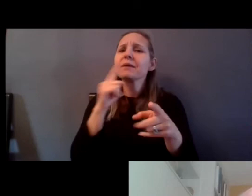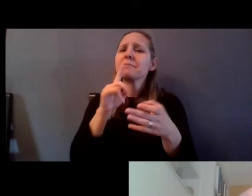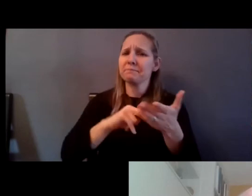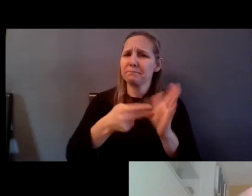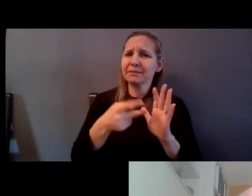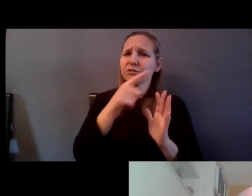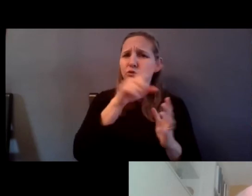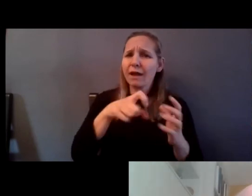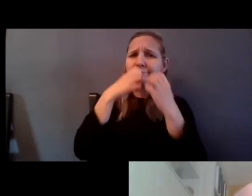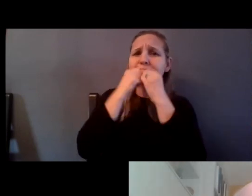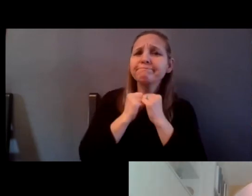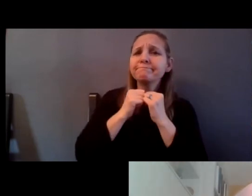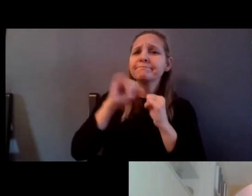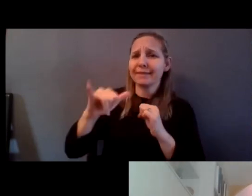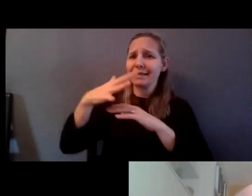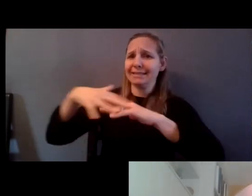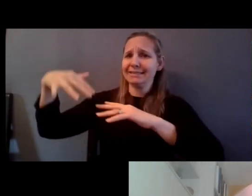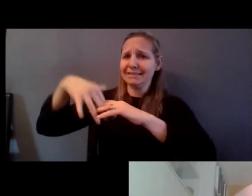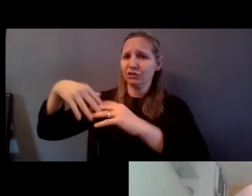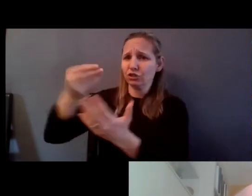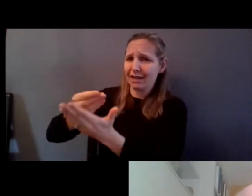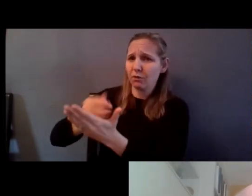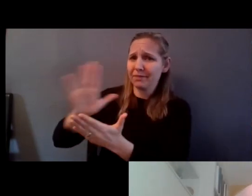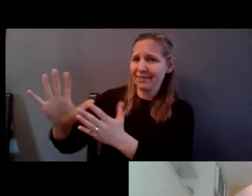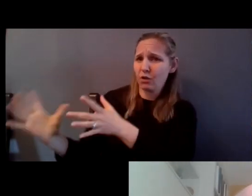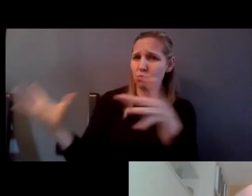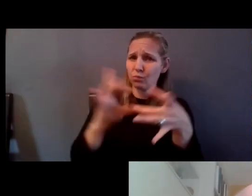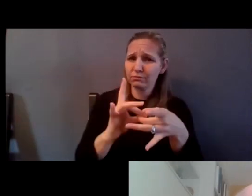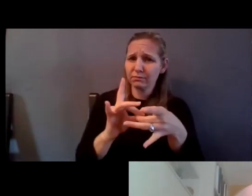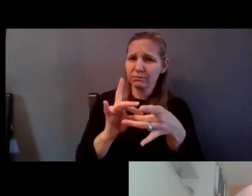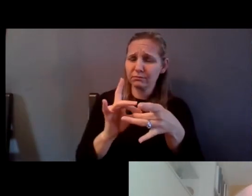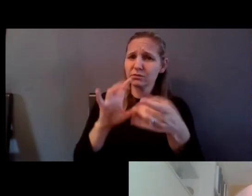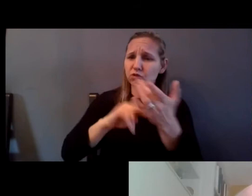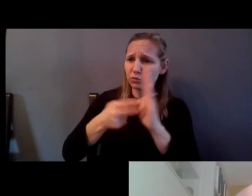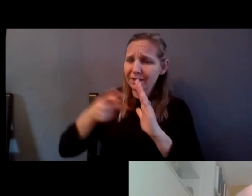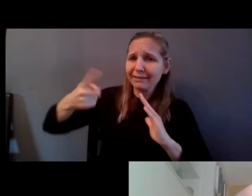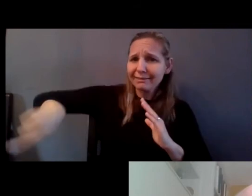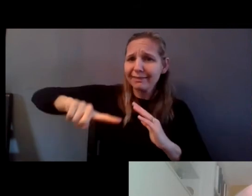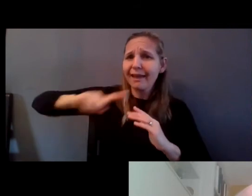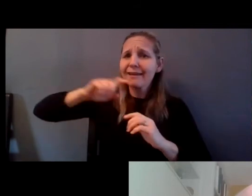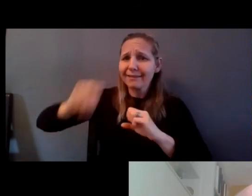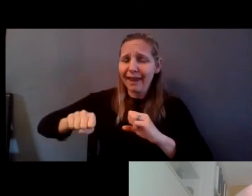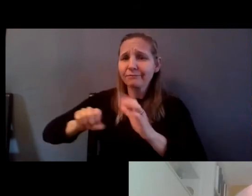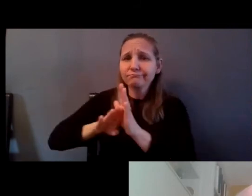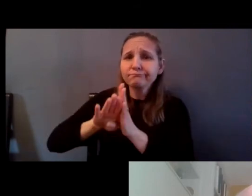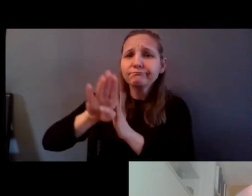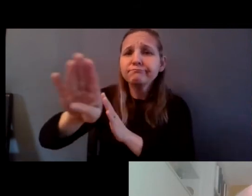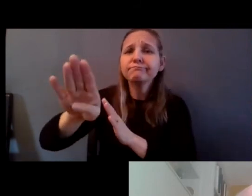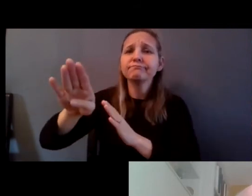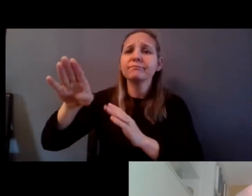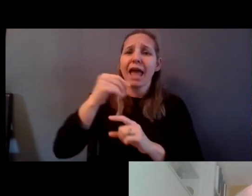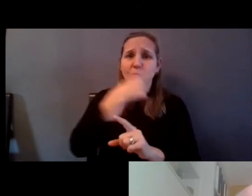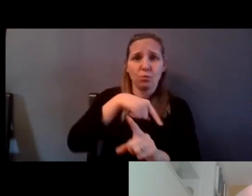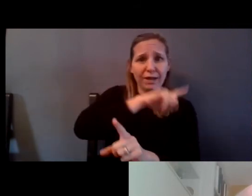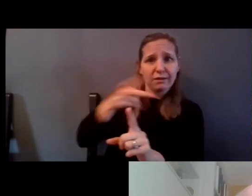Indigenous economic relationship. To be able to build and make decisions from the place that Indigenous peoples are